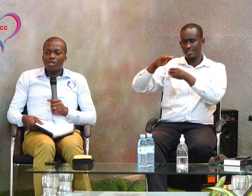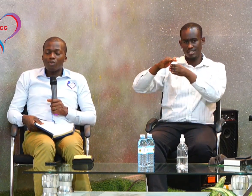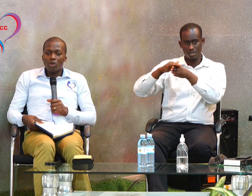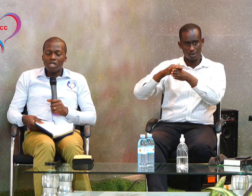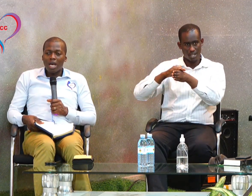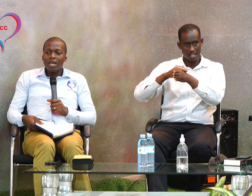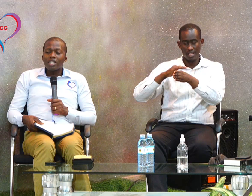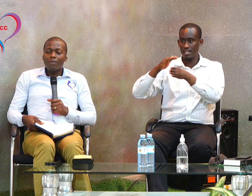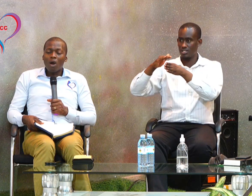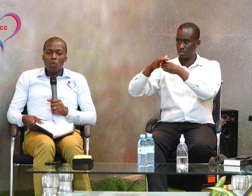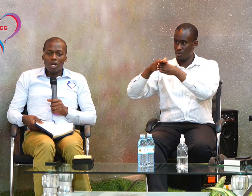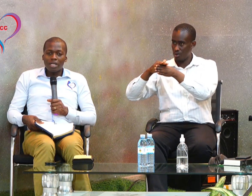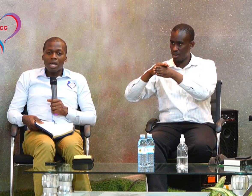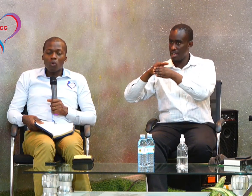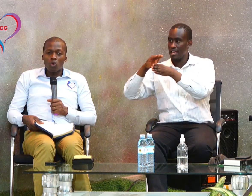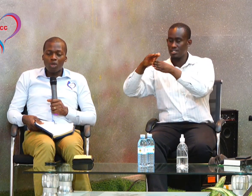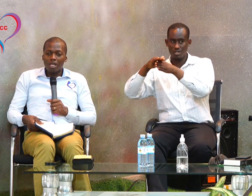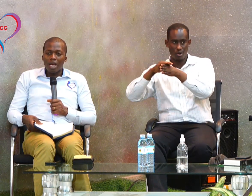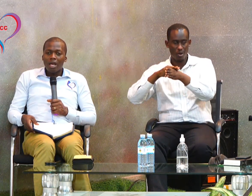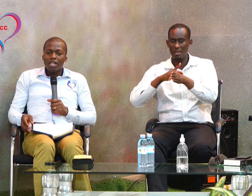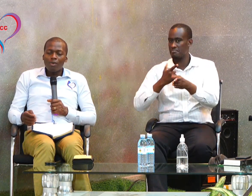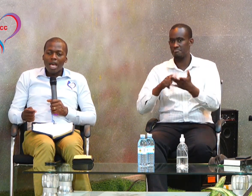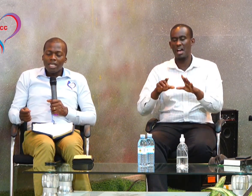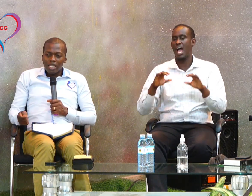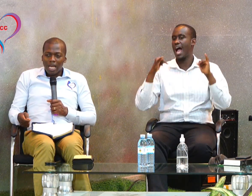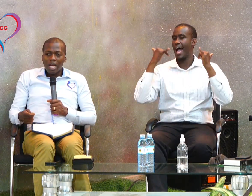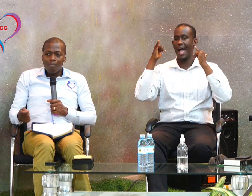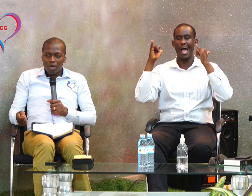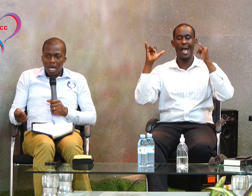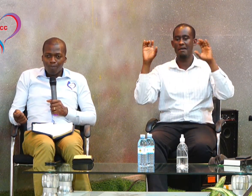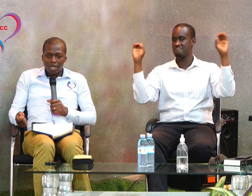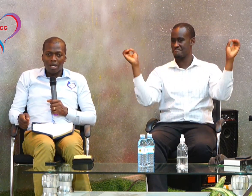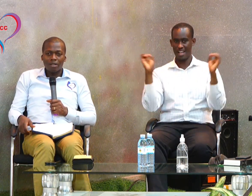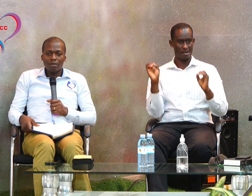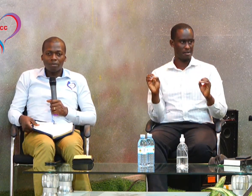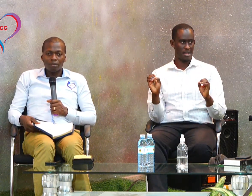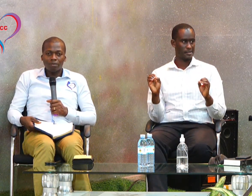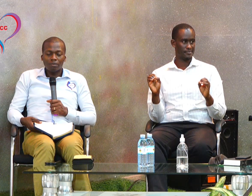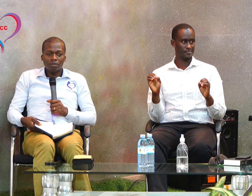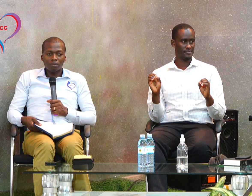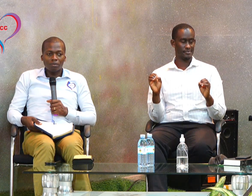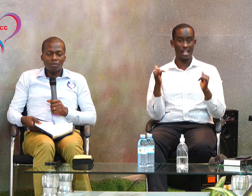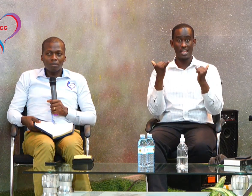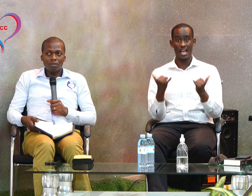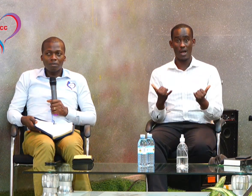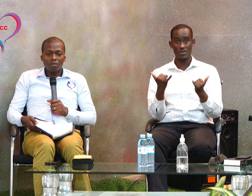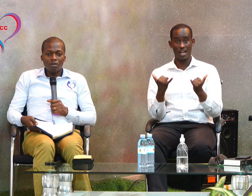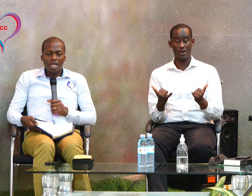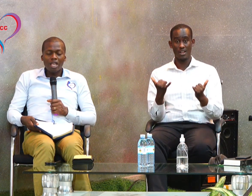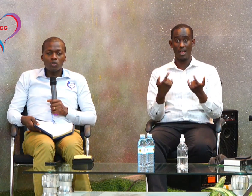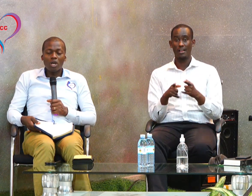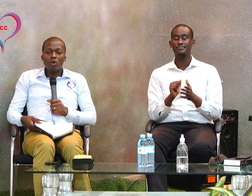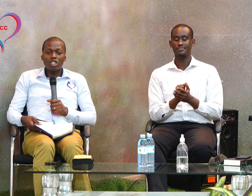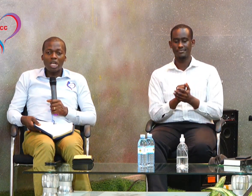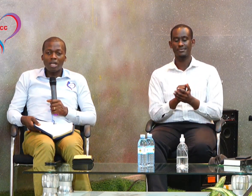nempisa byonna byolina tebakuoganira gwo kubiga nebyayingiranga mpola mpola. So that's why today I'm taking that approach.